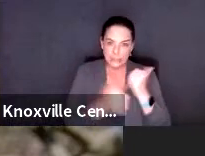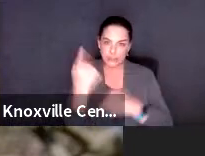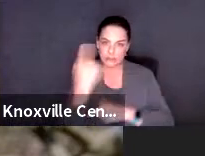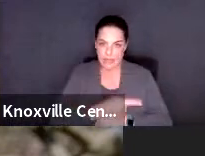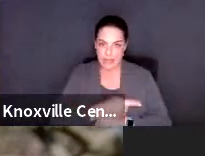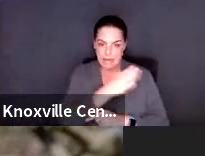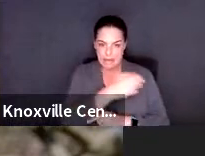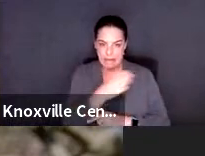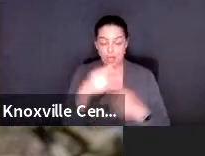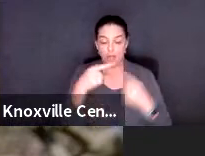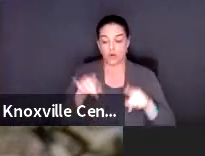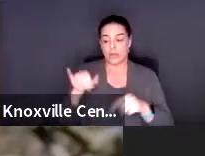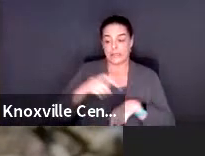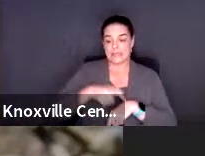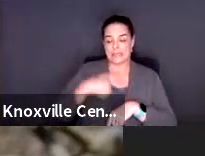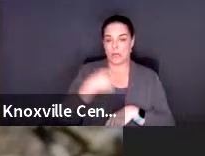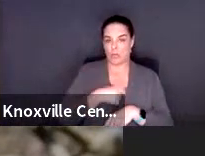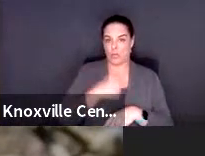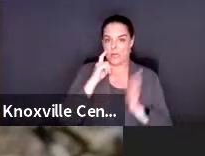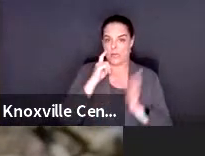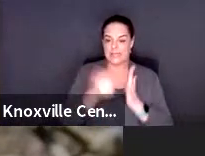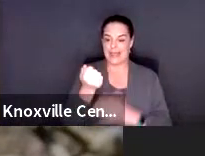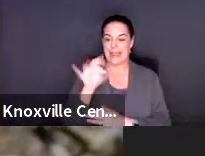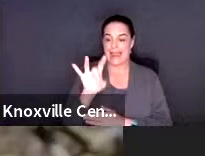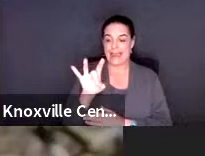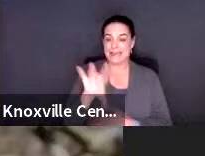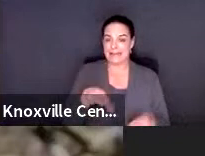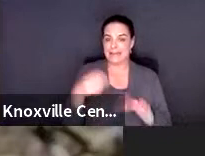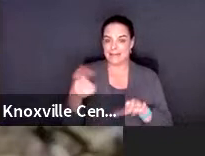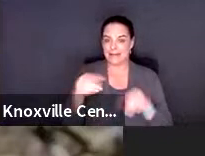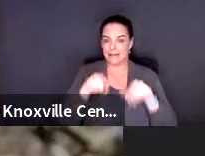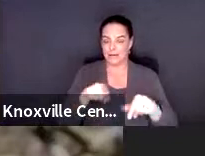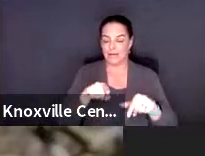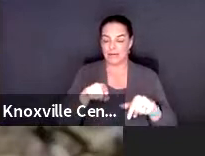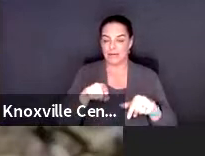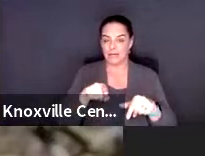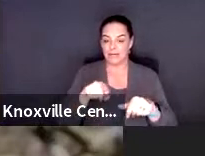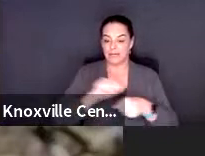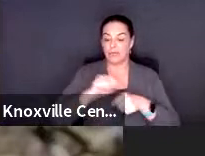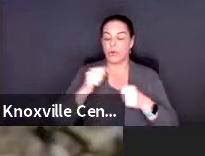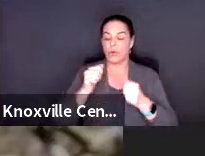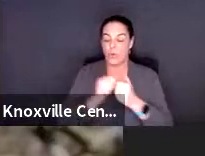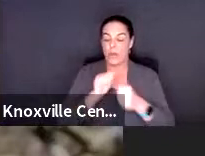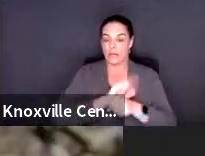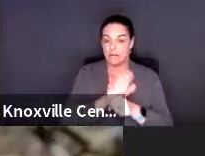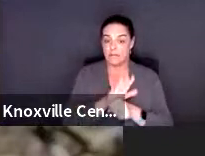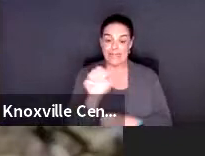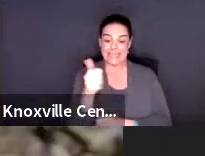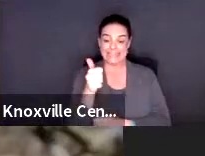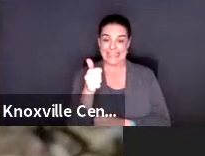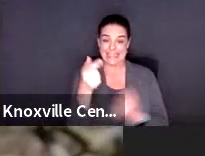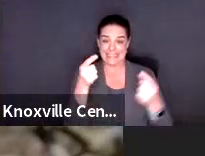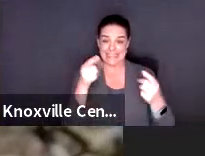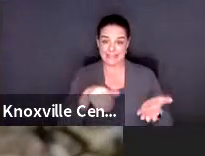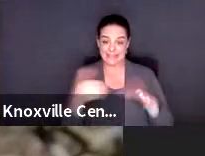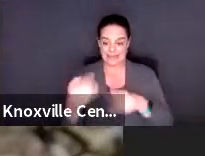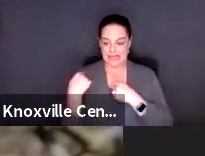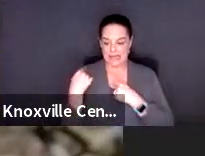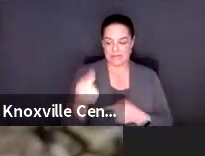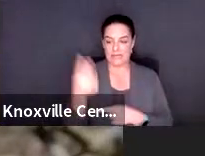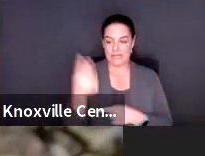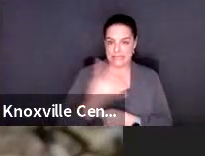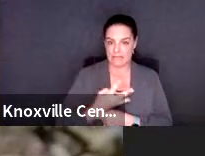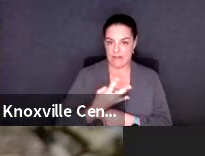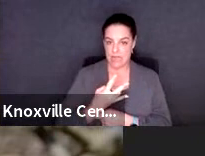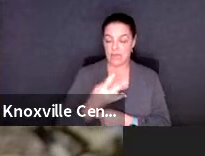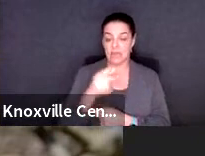Over this period, we have seen 18 deaths related to COVID-19, 10 of which have occurred in the most recent 7 days. This information